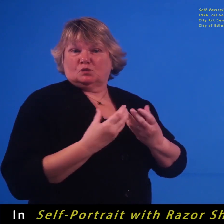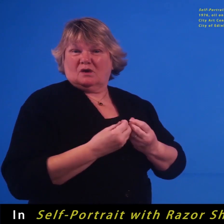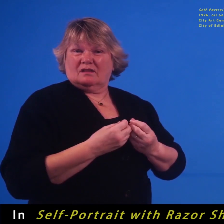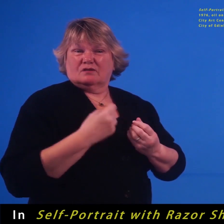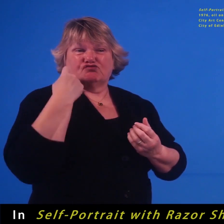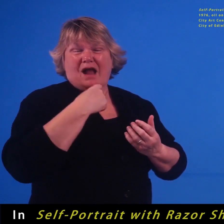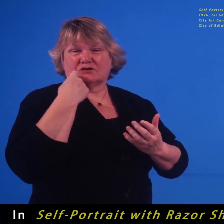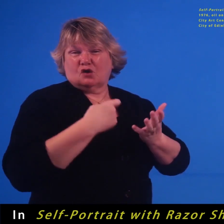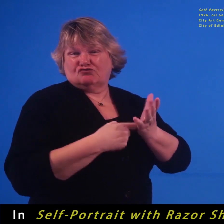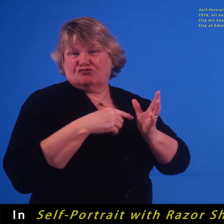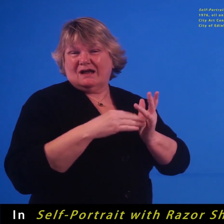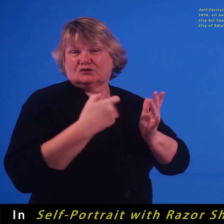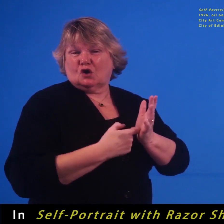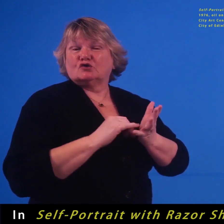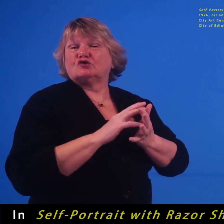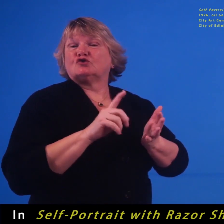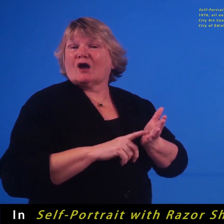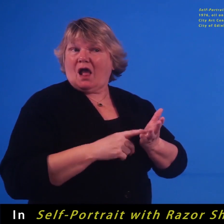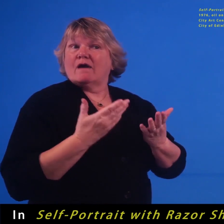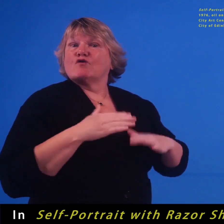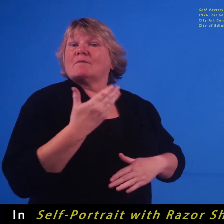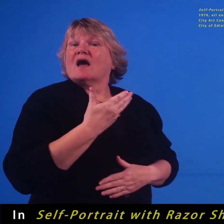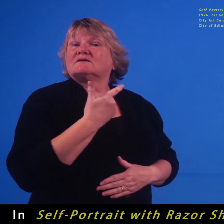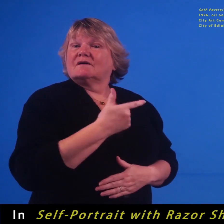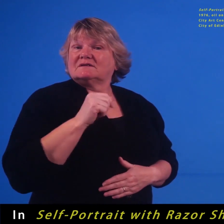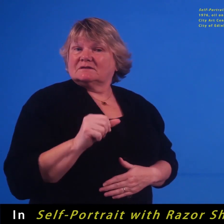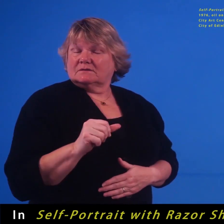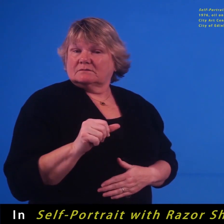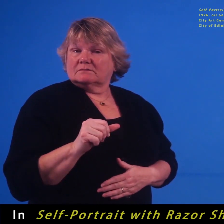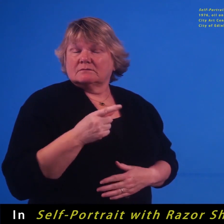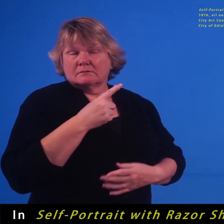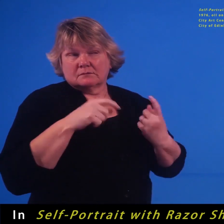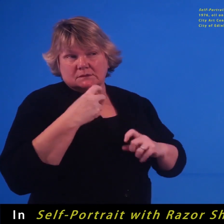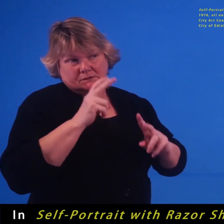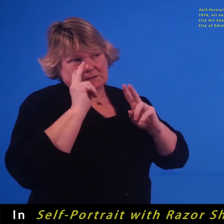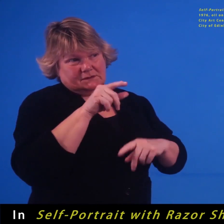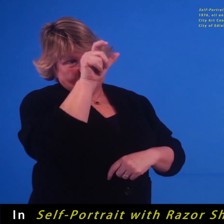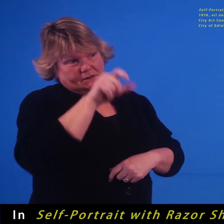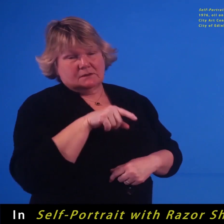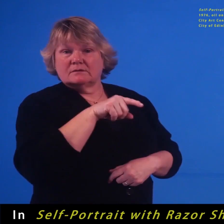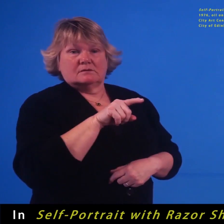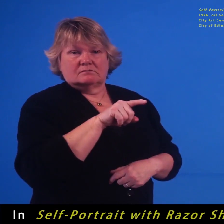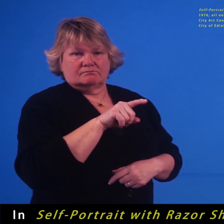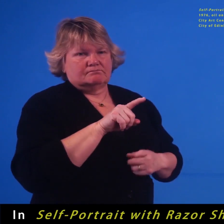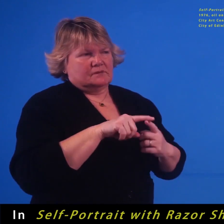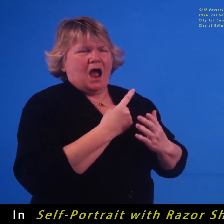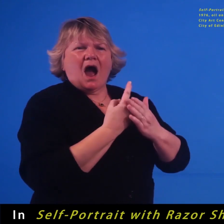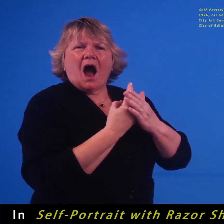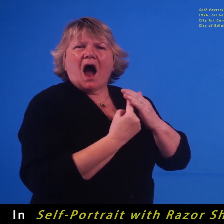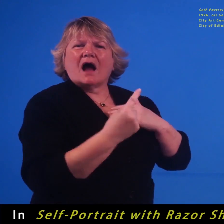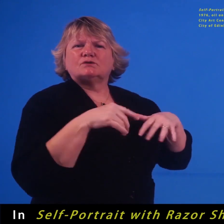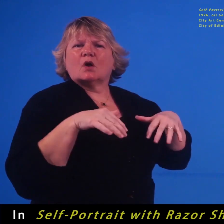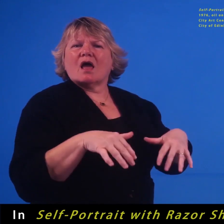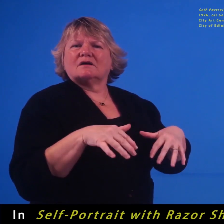In Self-Portrait with Razor Shell, from 1976, he is seen as an isolated and